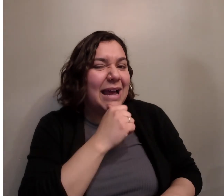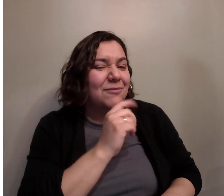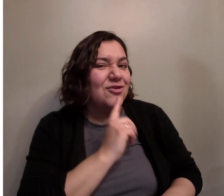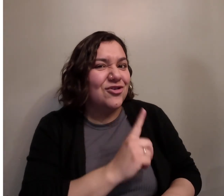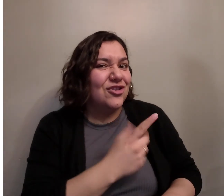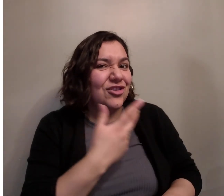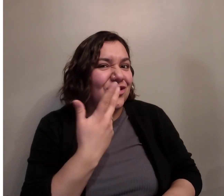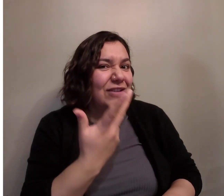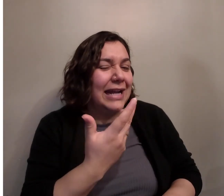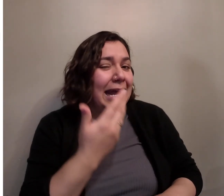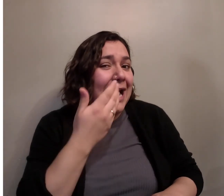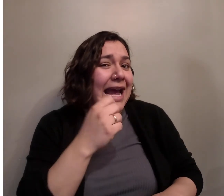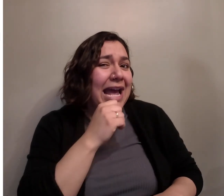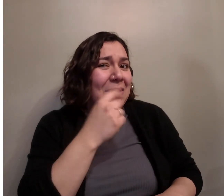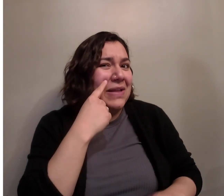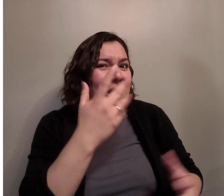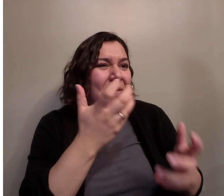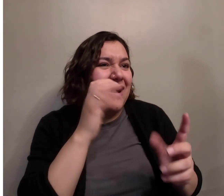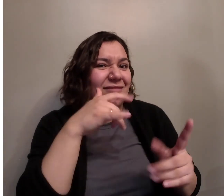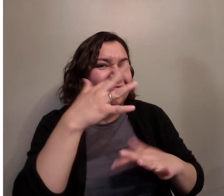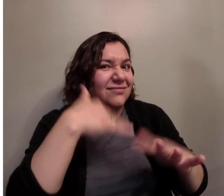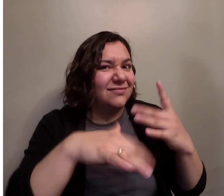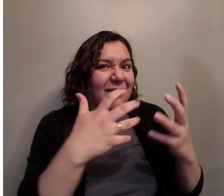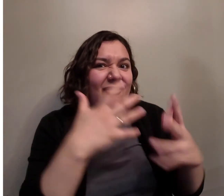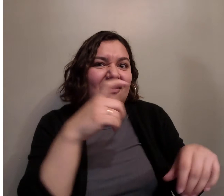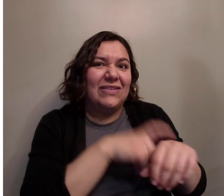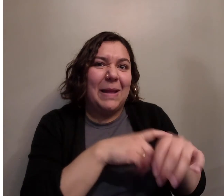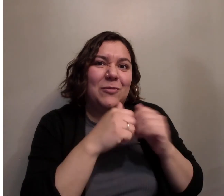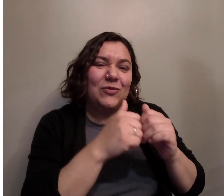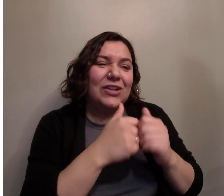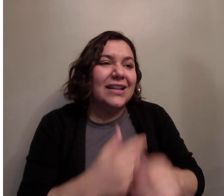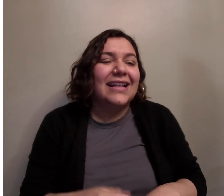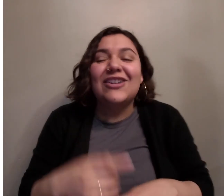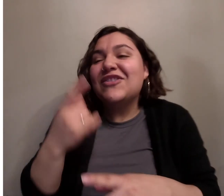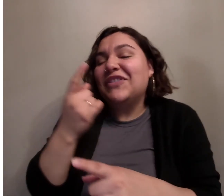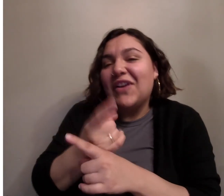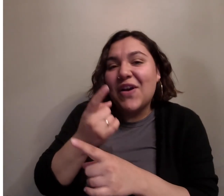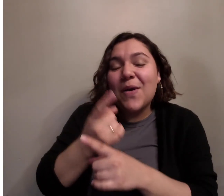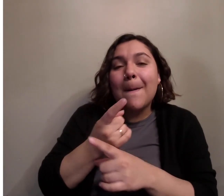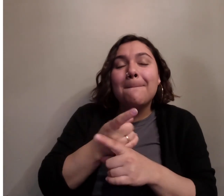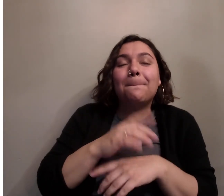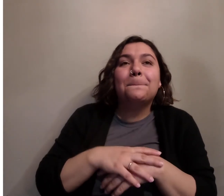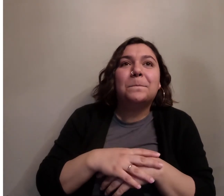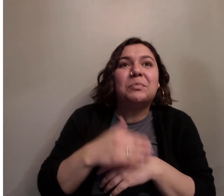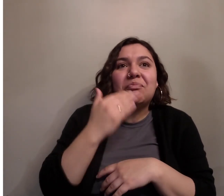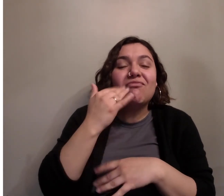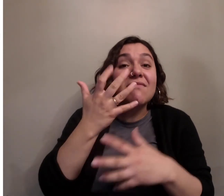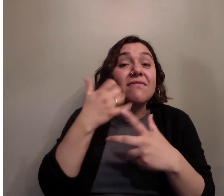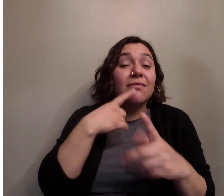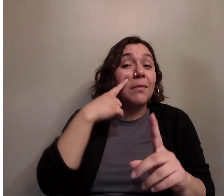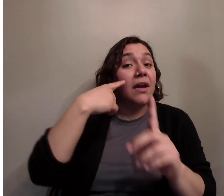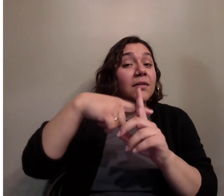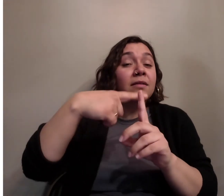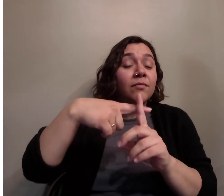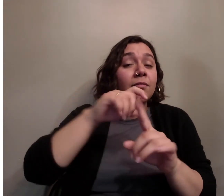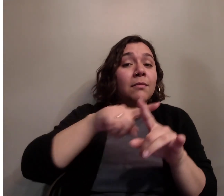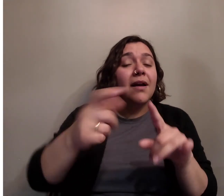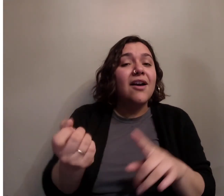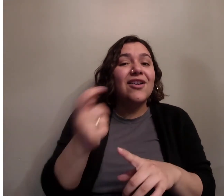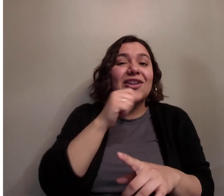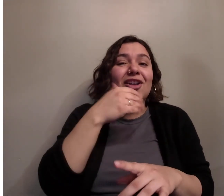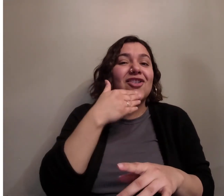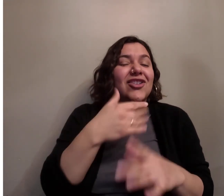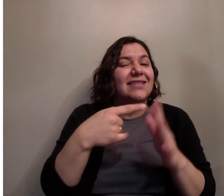that saying, I'm not sure I necessarily wanted that. Yeah, I want to